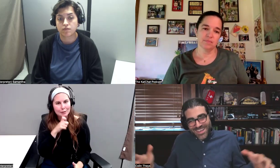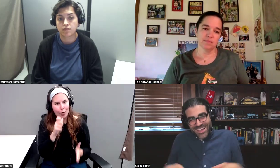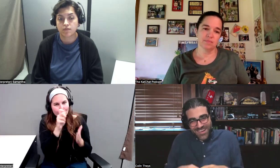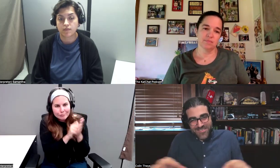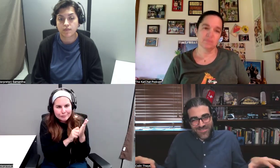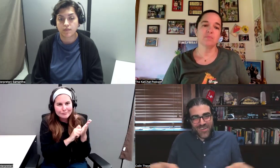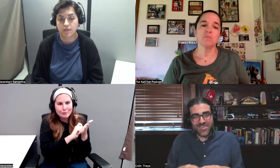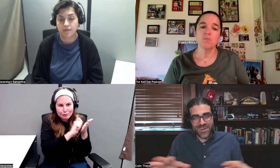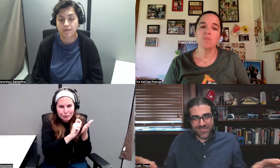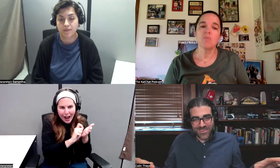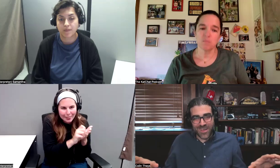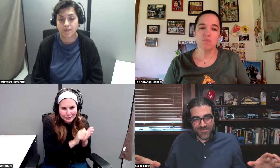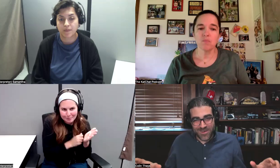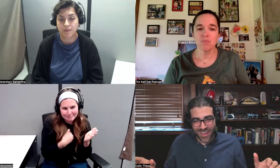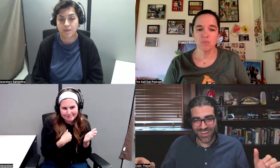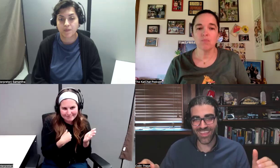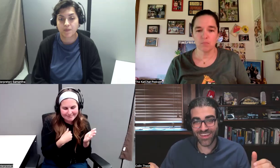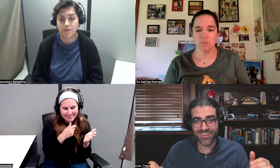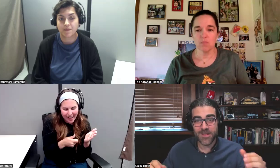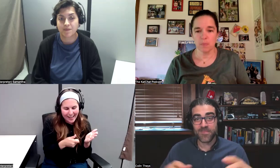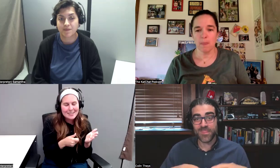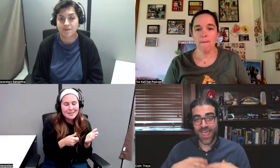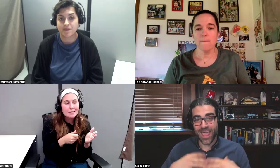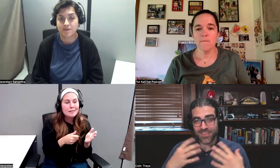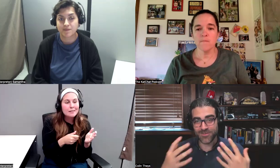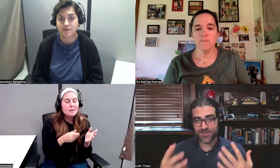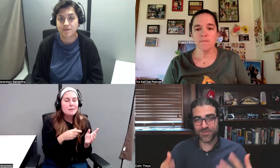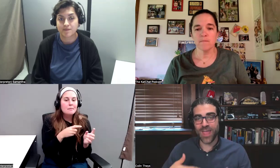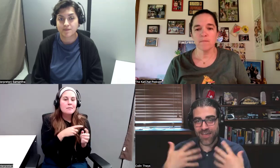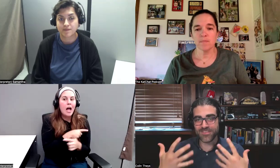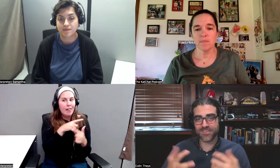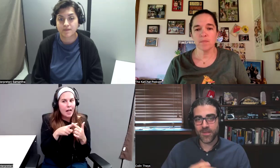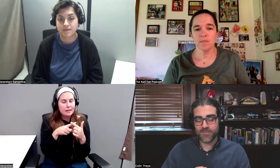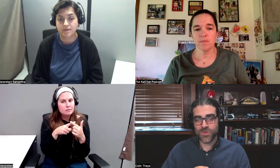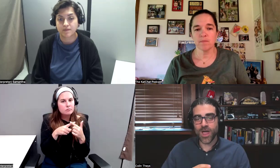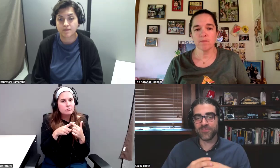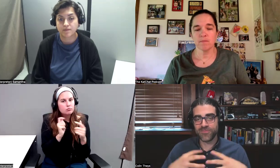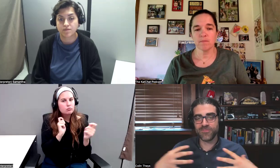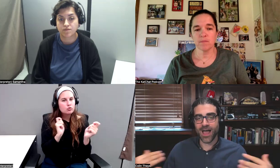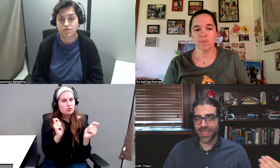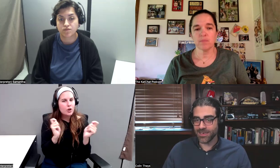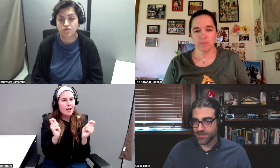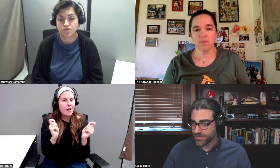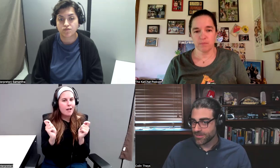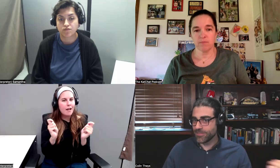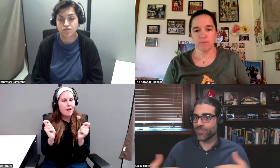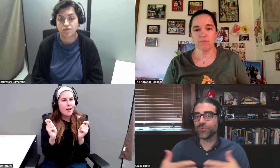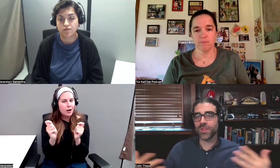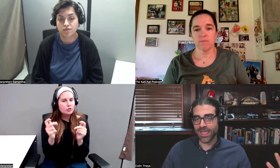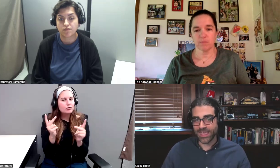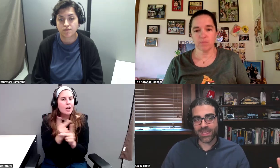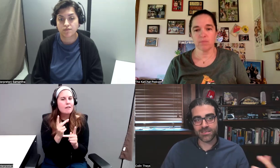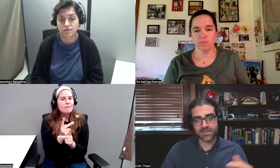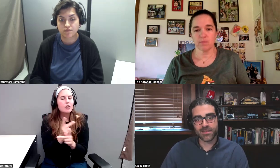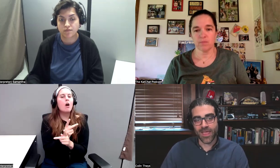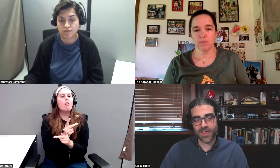script. I'm often involved in development, right? And then as you do the drafts, you kind of find the through